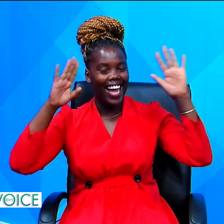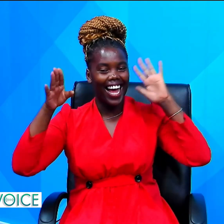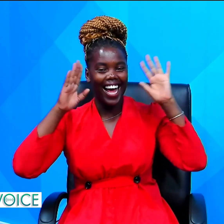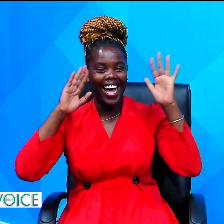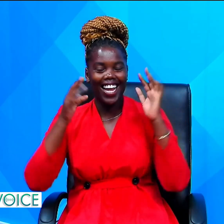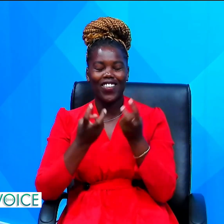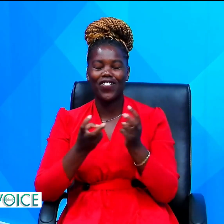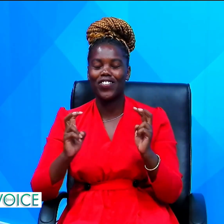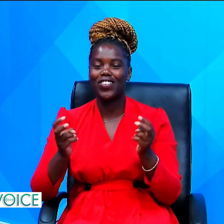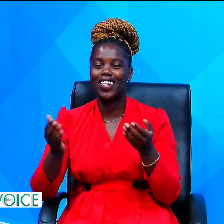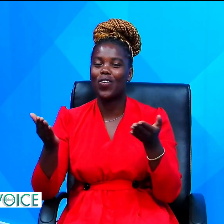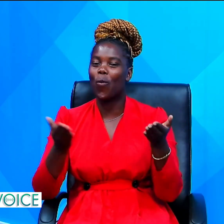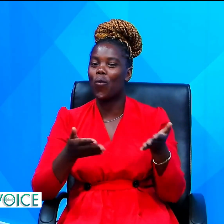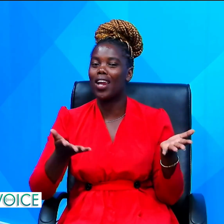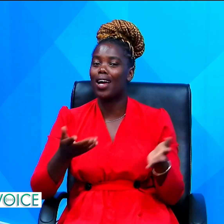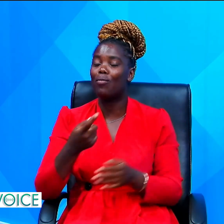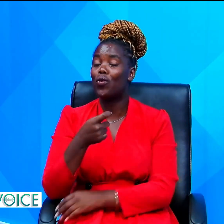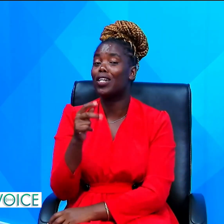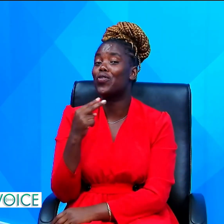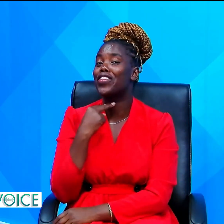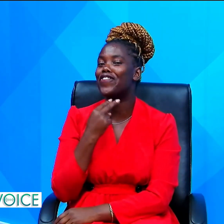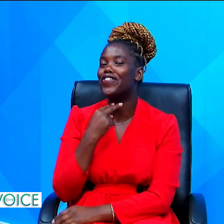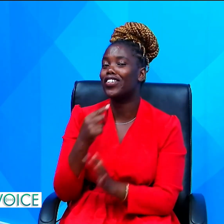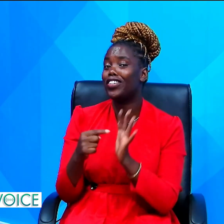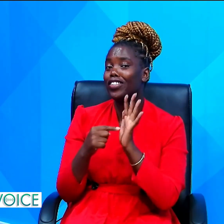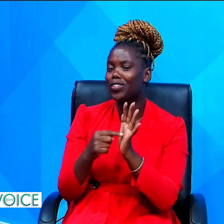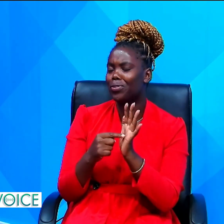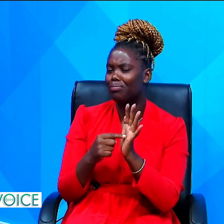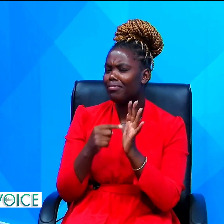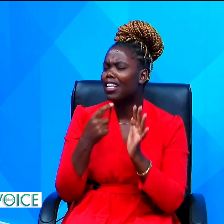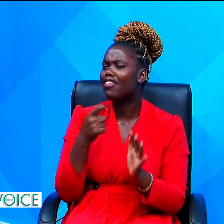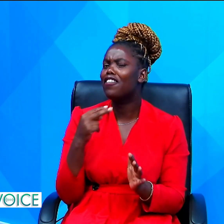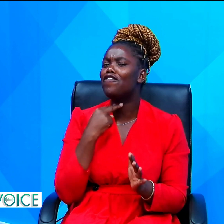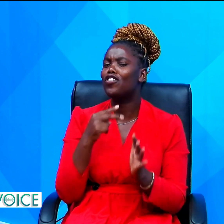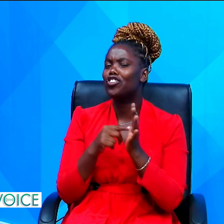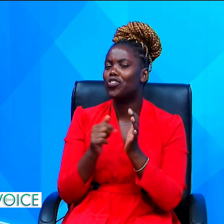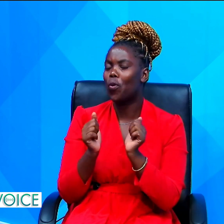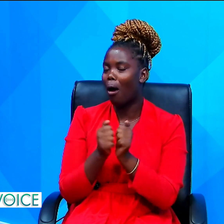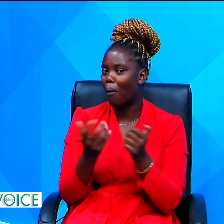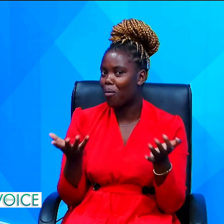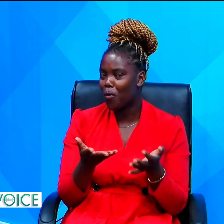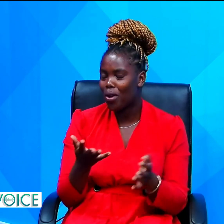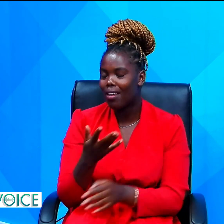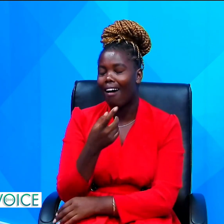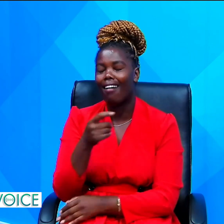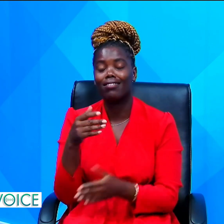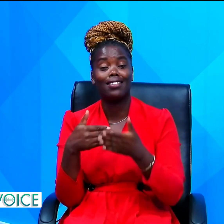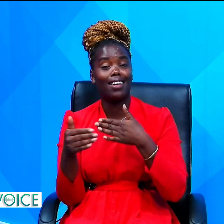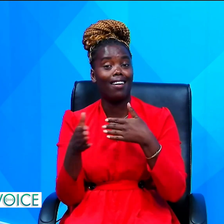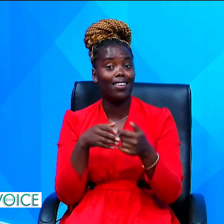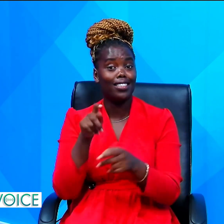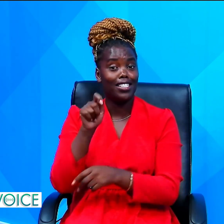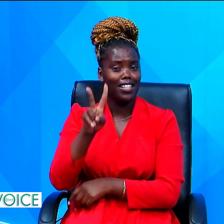Hello viewers, welcome to The Voice Show. The Voice Show always airs at Science